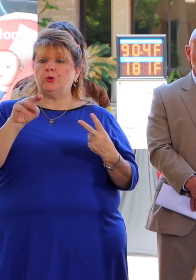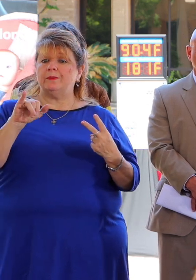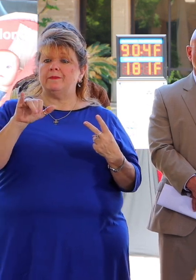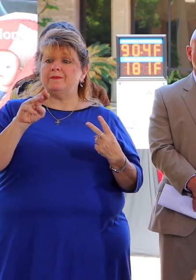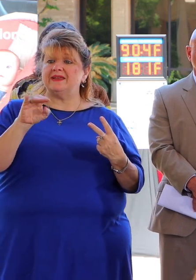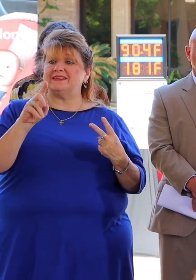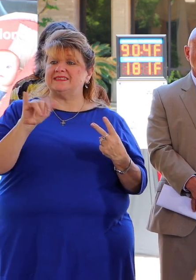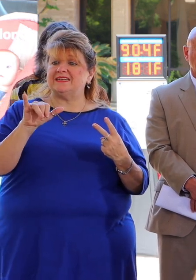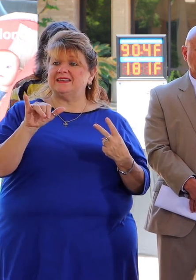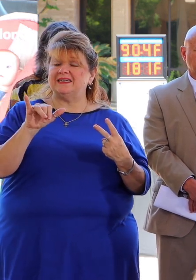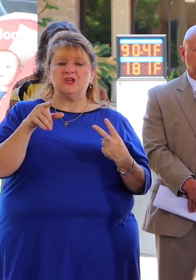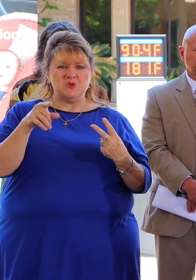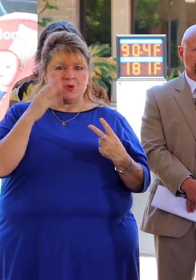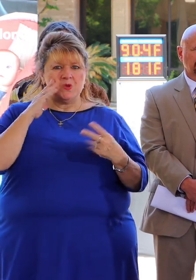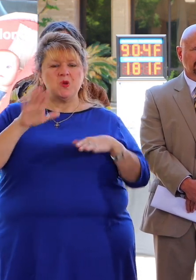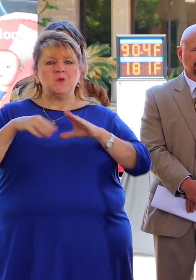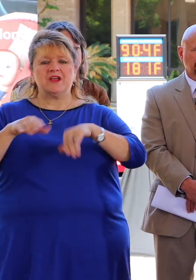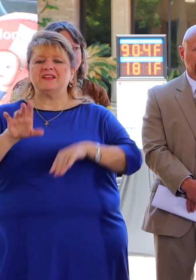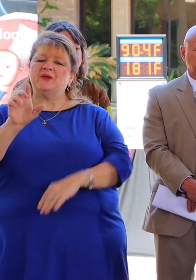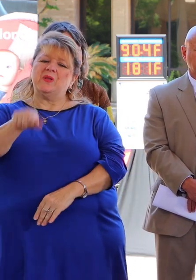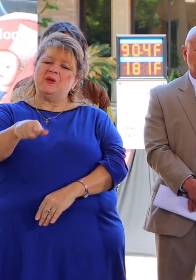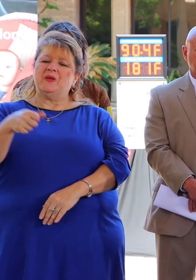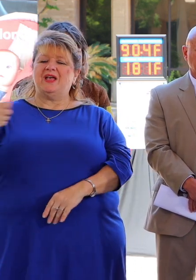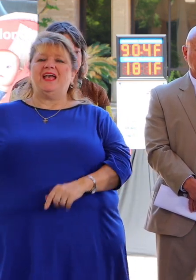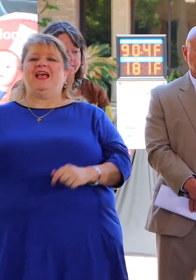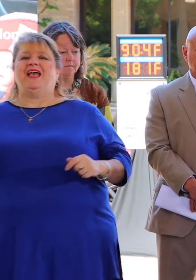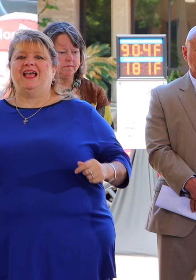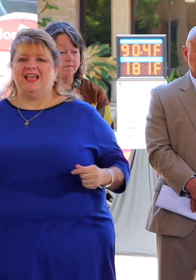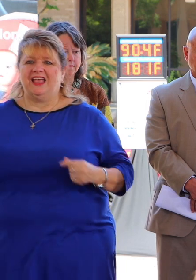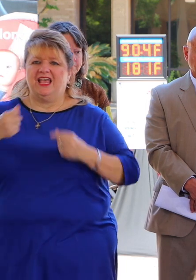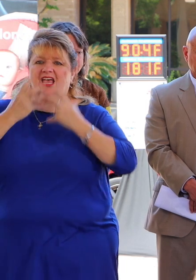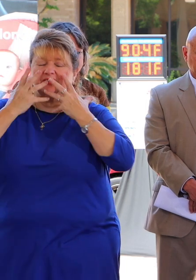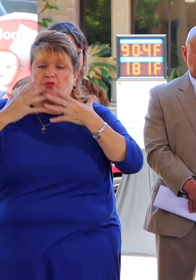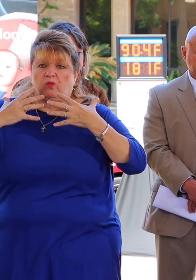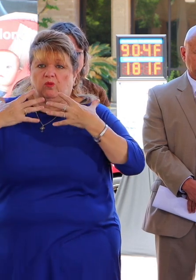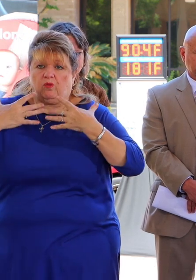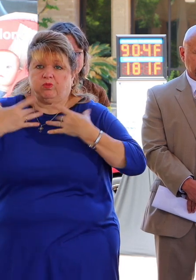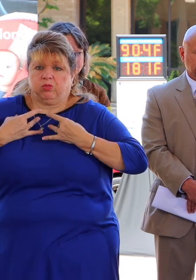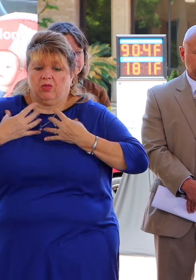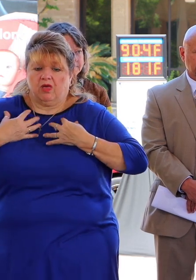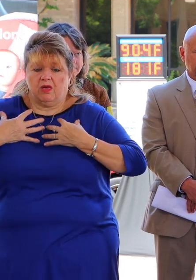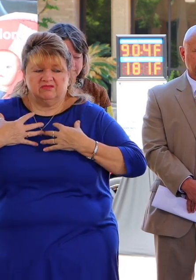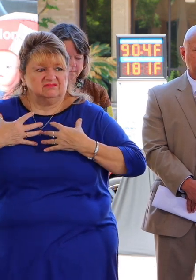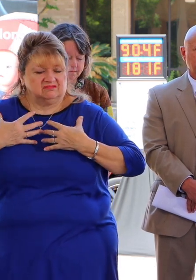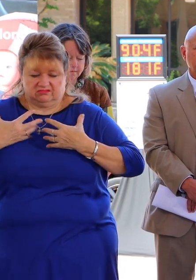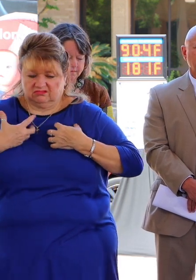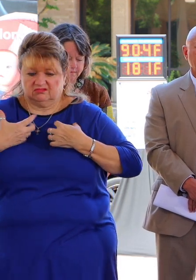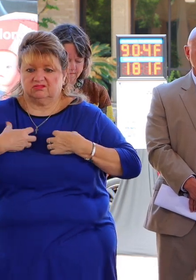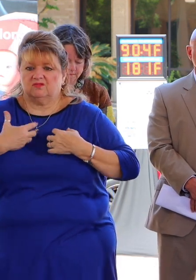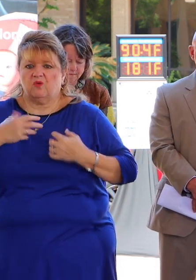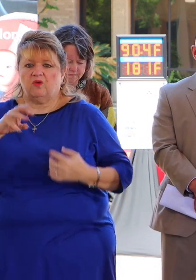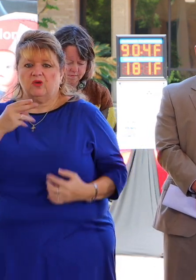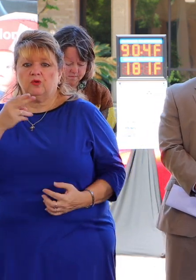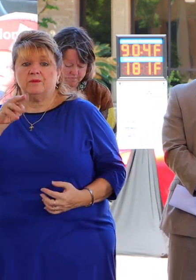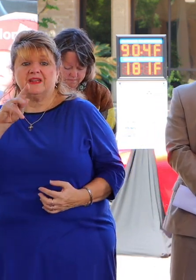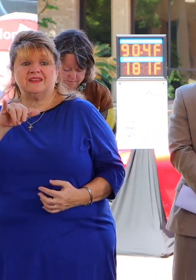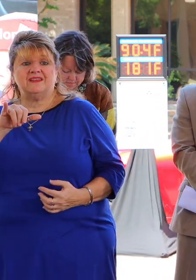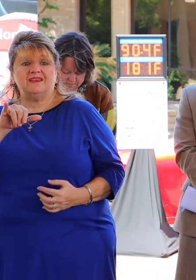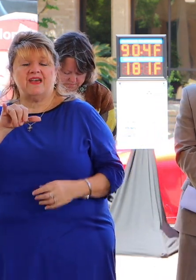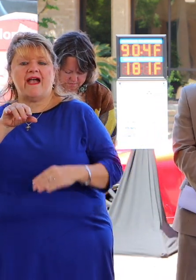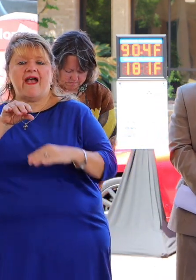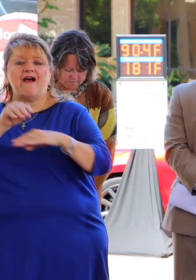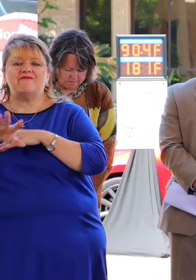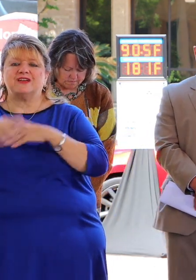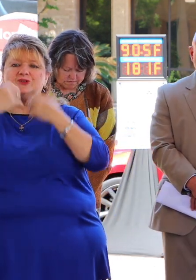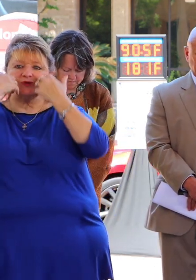you walk out and all of a sudden, whoo, it takes your breath away. Well, humidity impacts how you sweat.